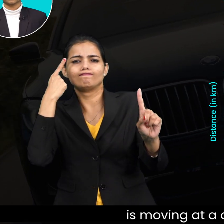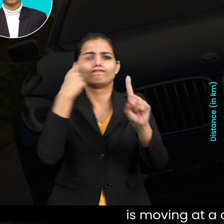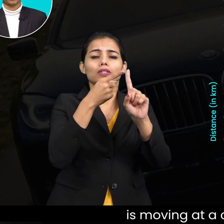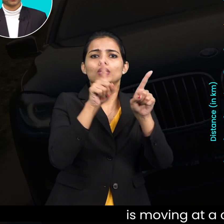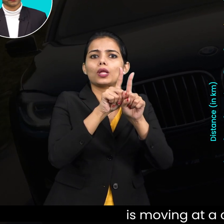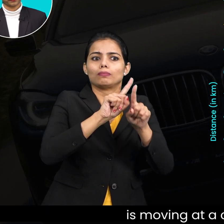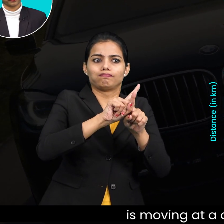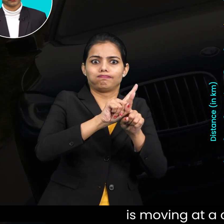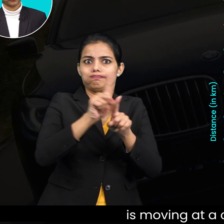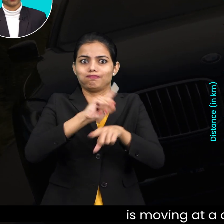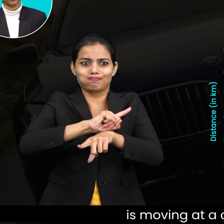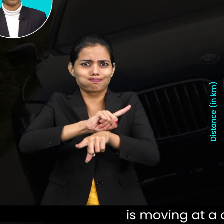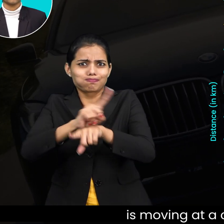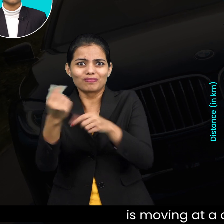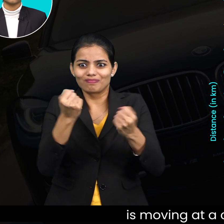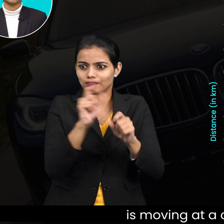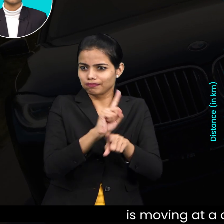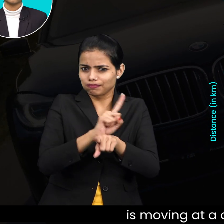speed.